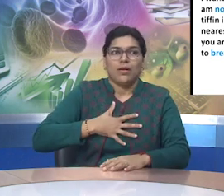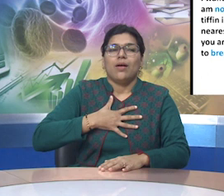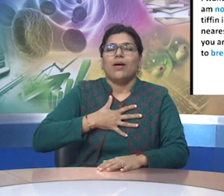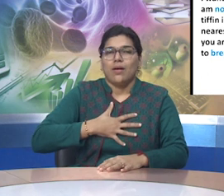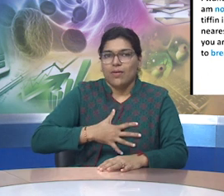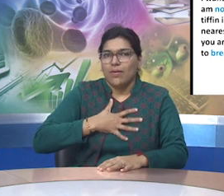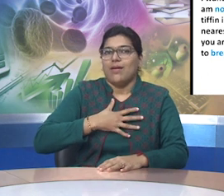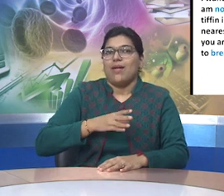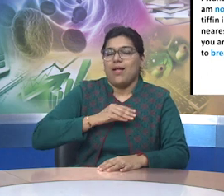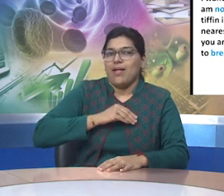coward,